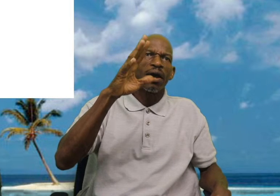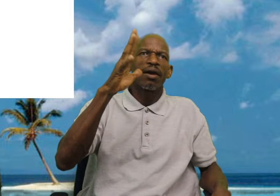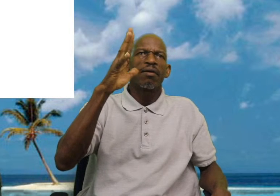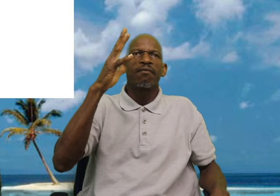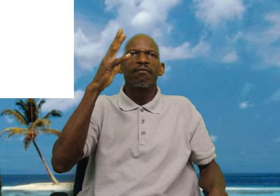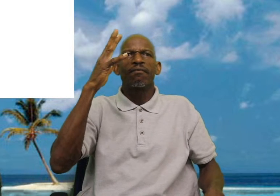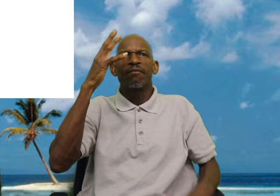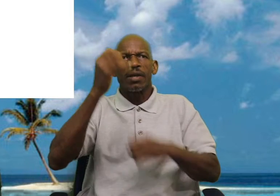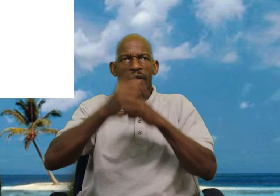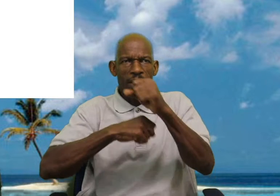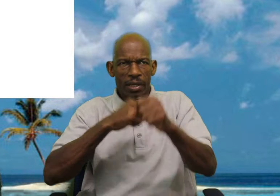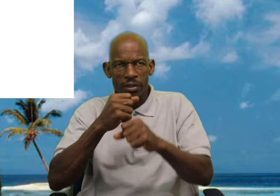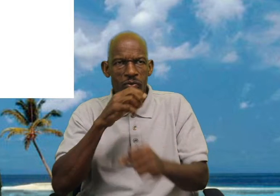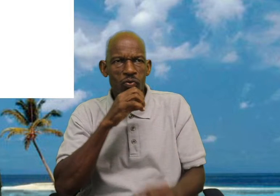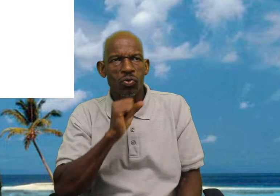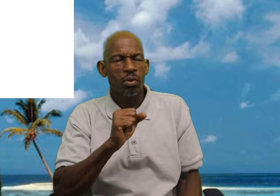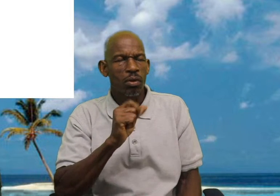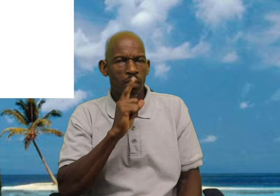is